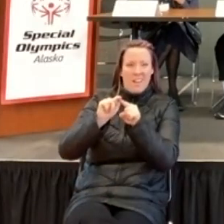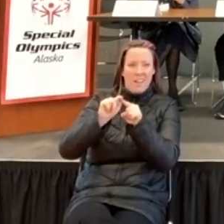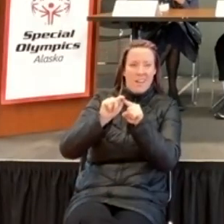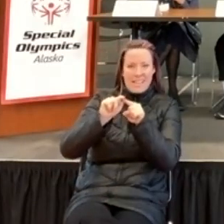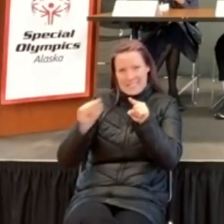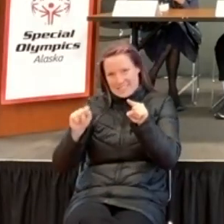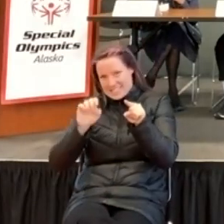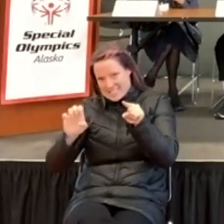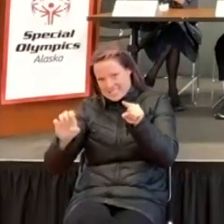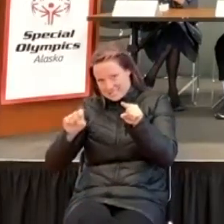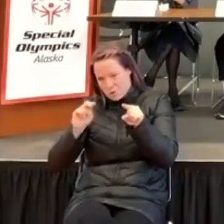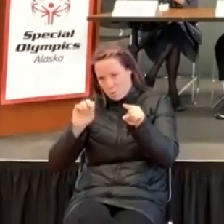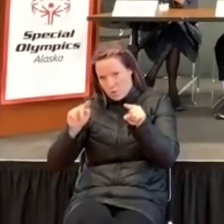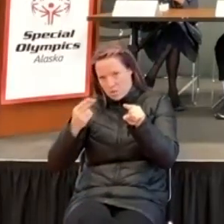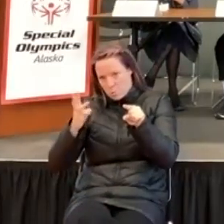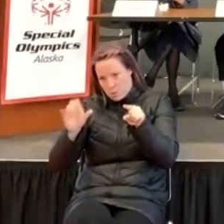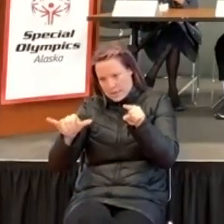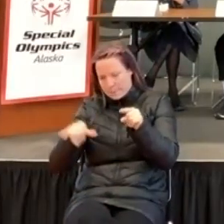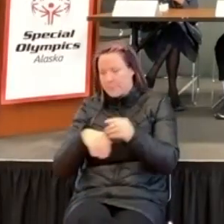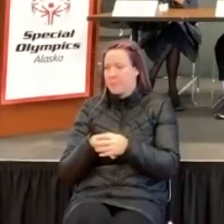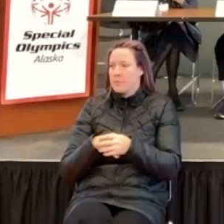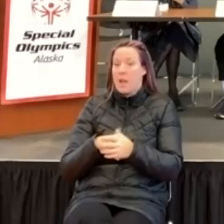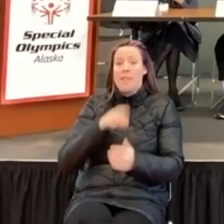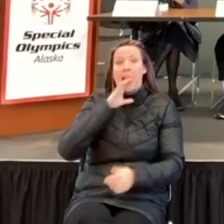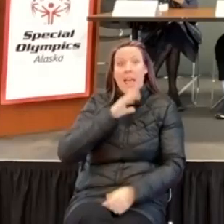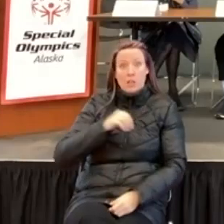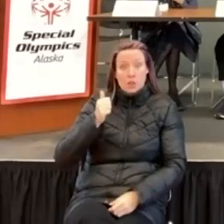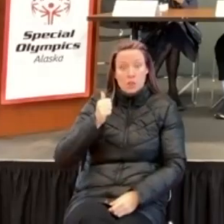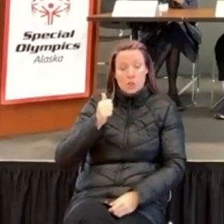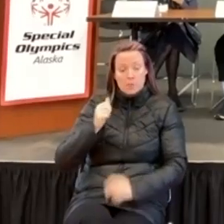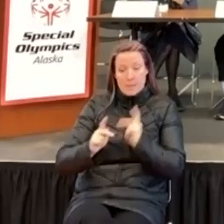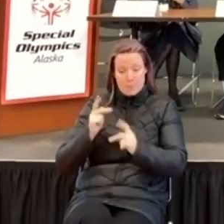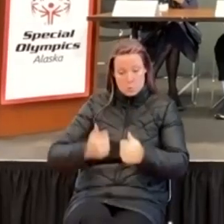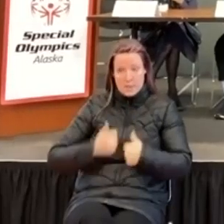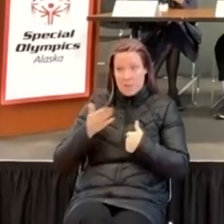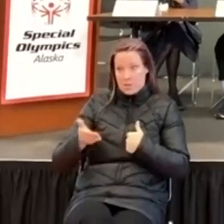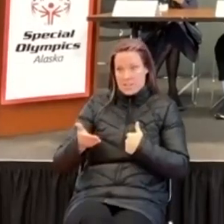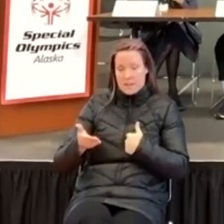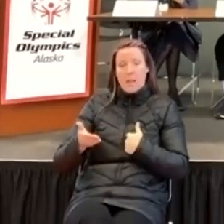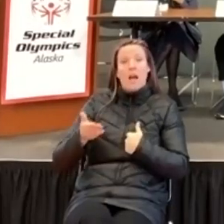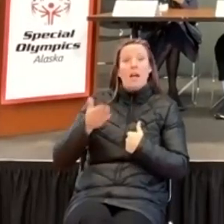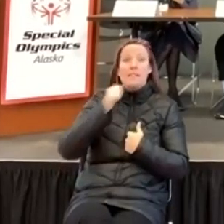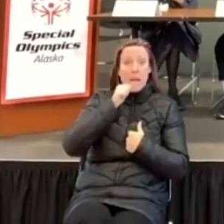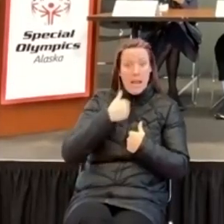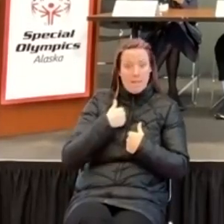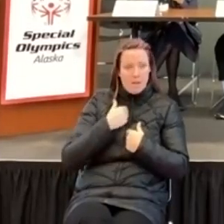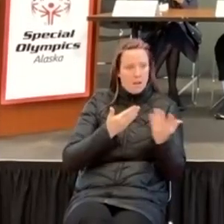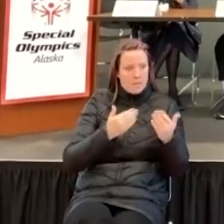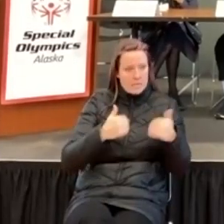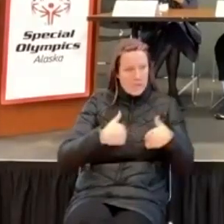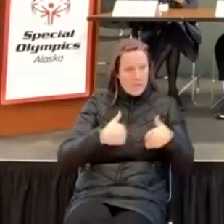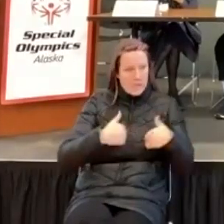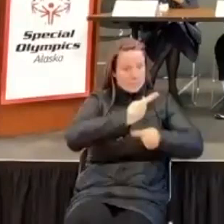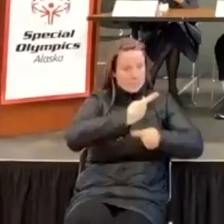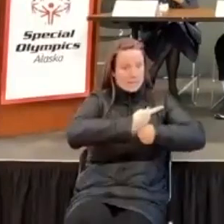that village, we found that when the elders did not have people in their community to take care of them,